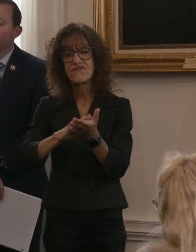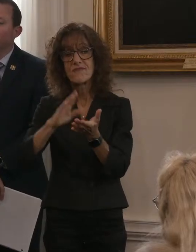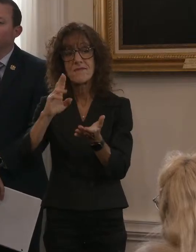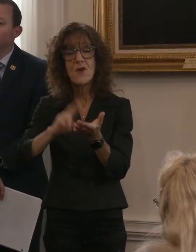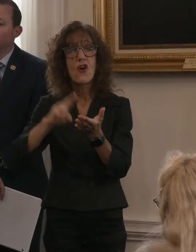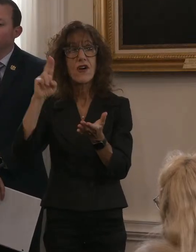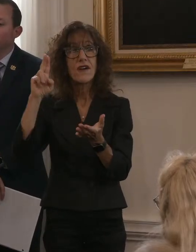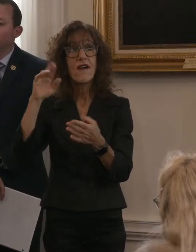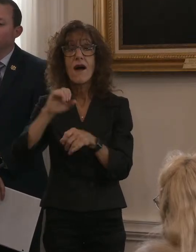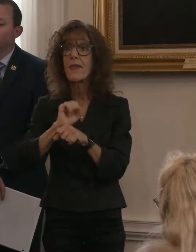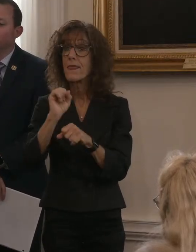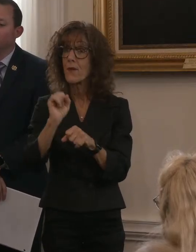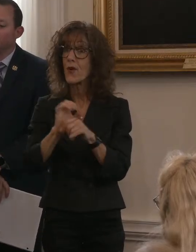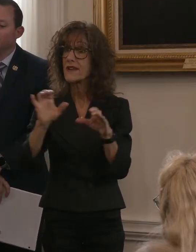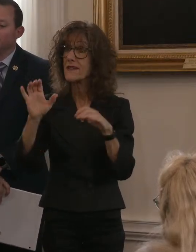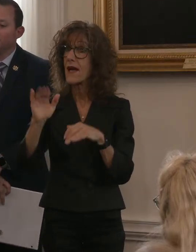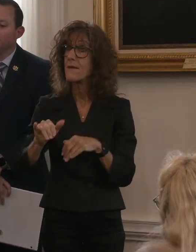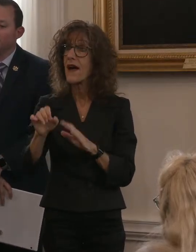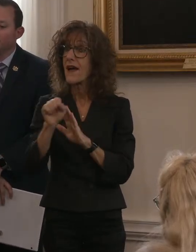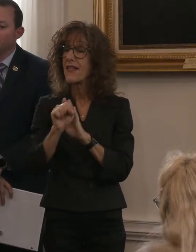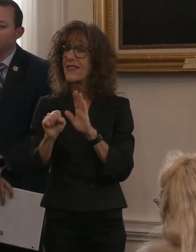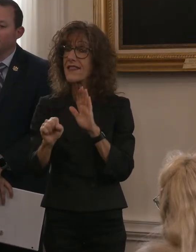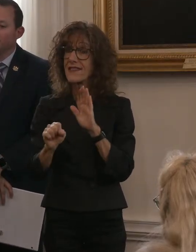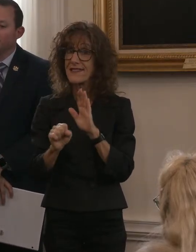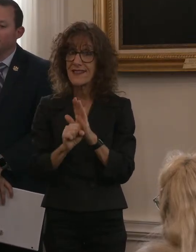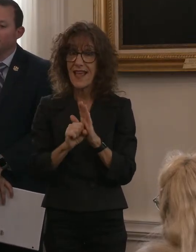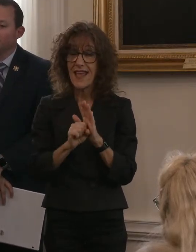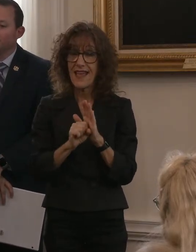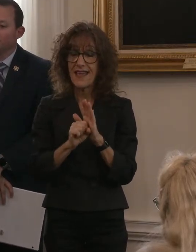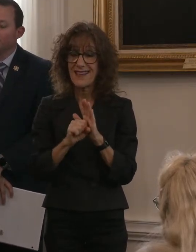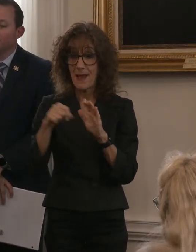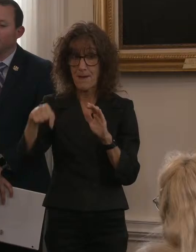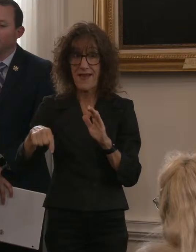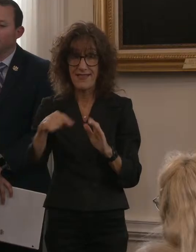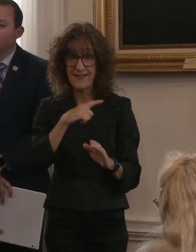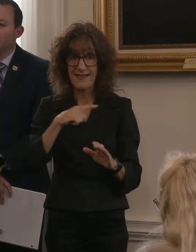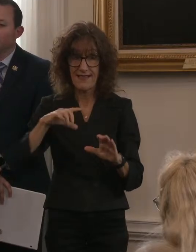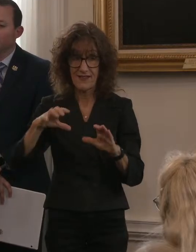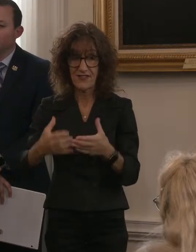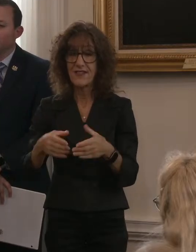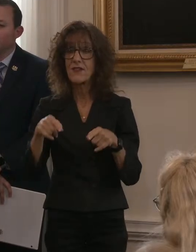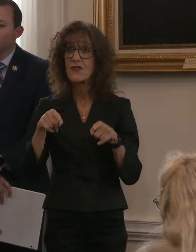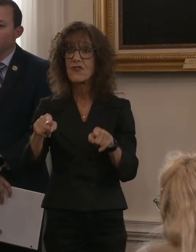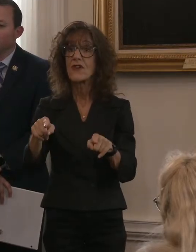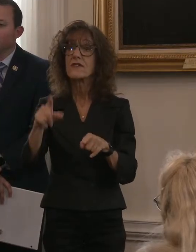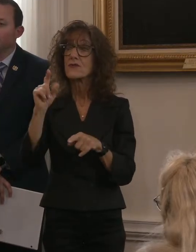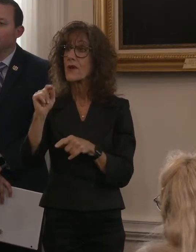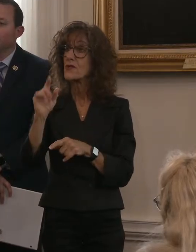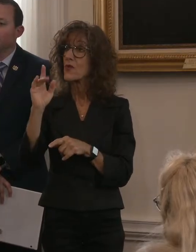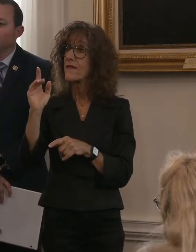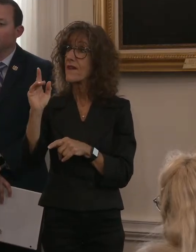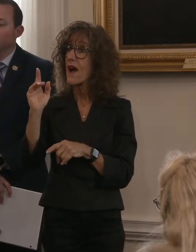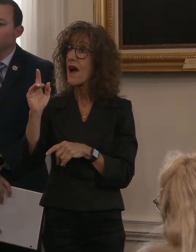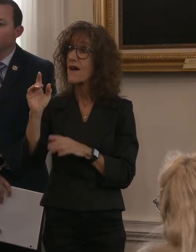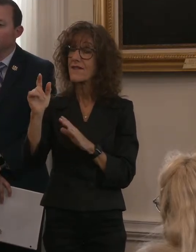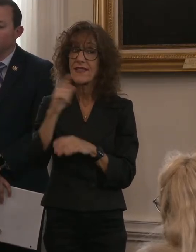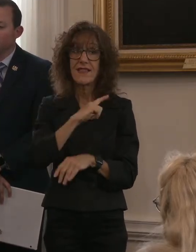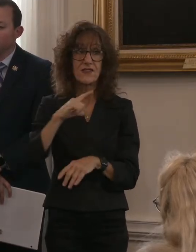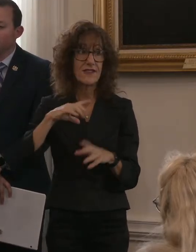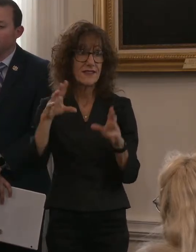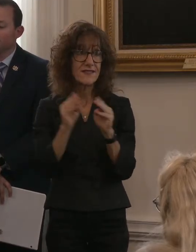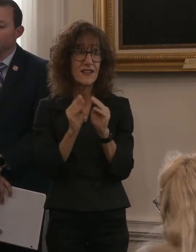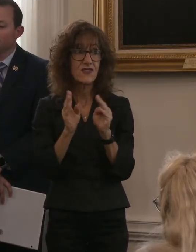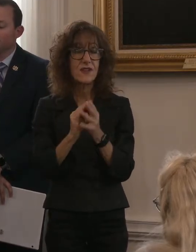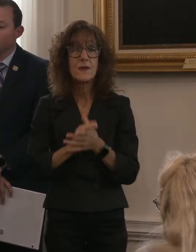work undertaken by the by this legislature during the 2025 legislative